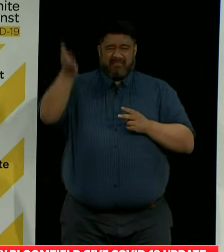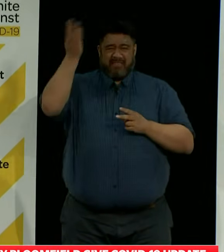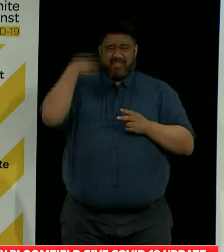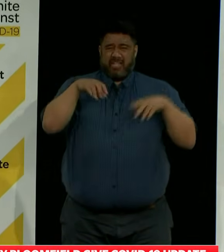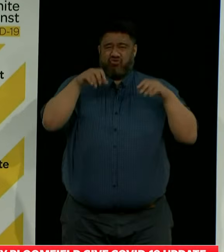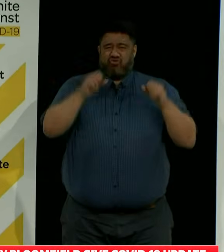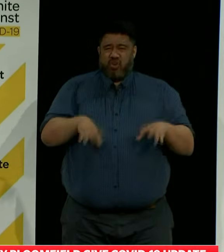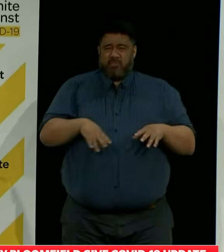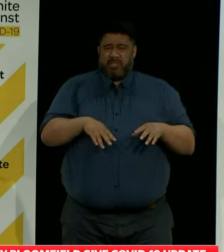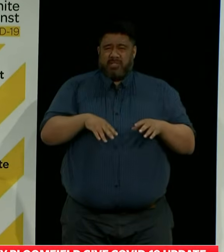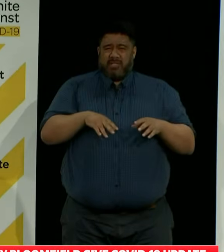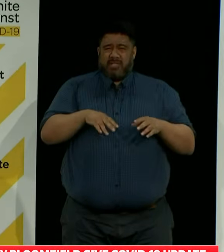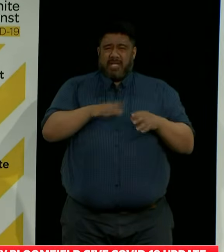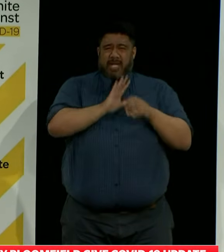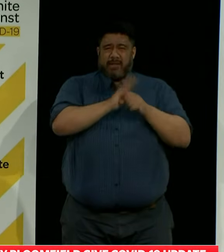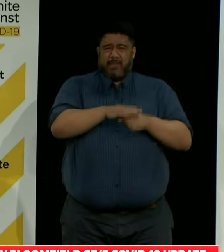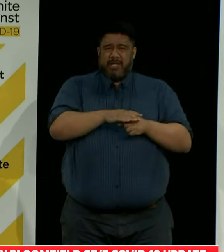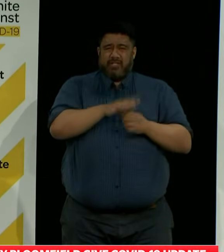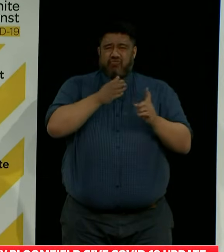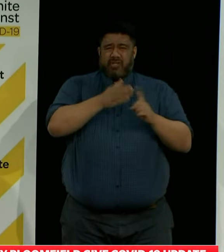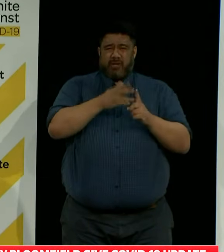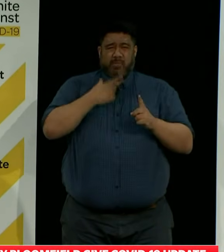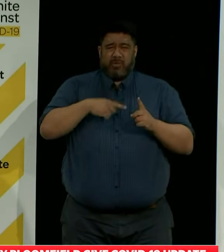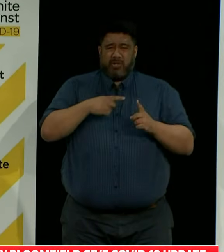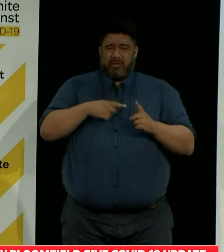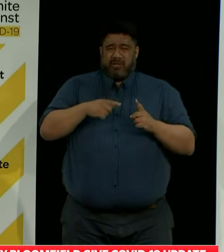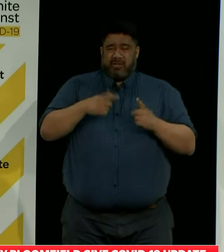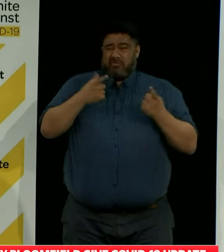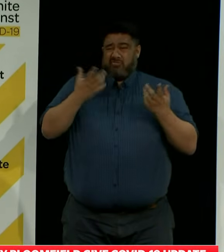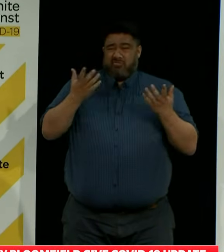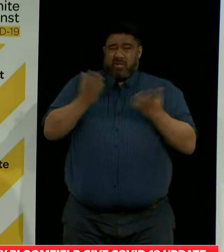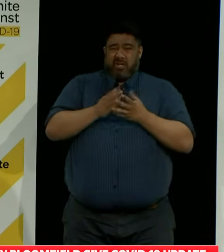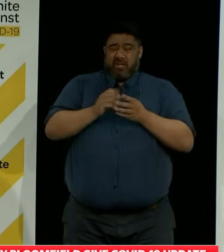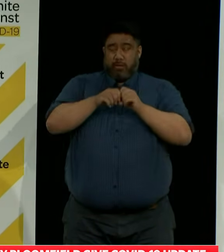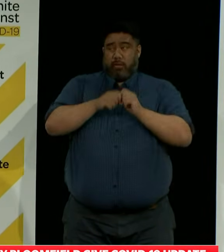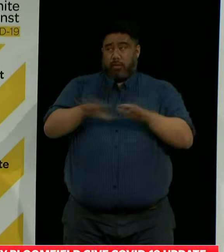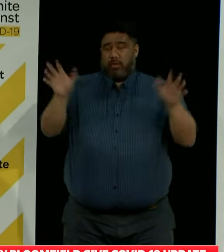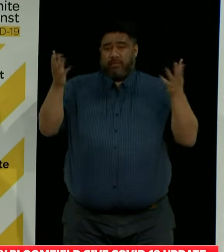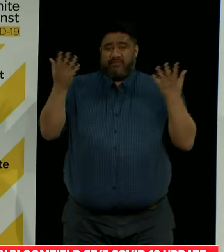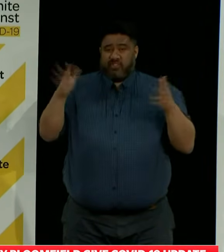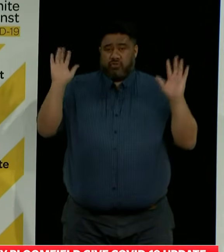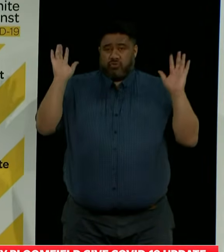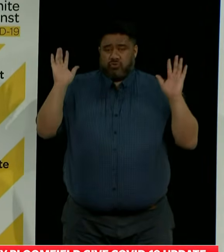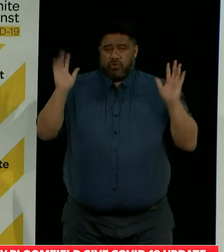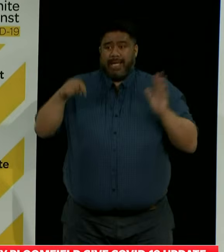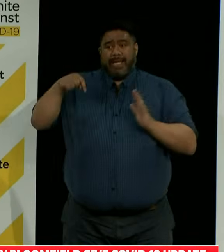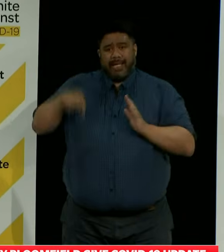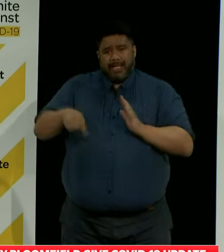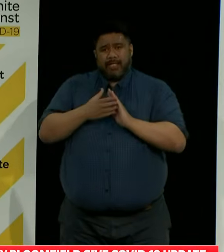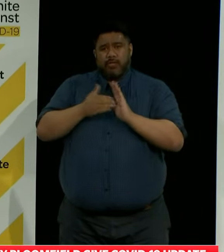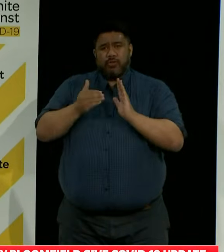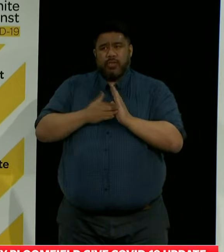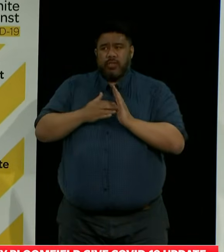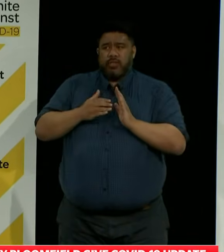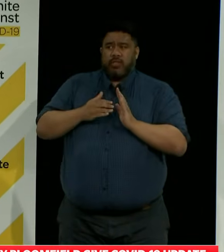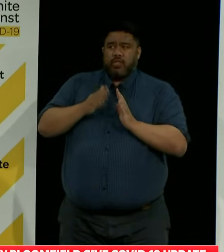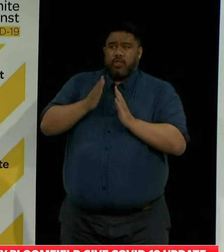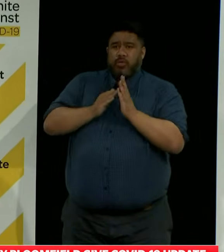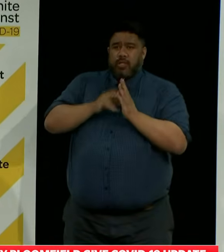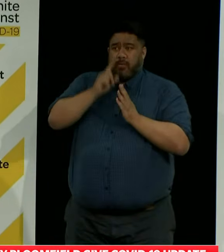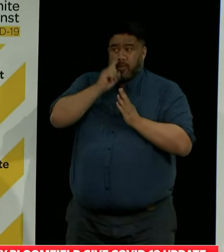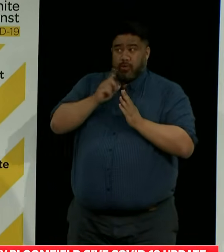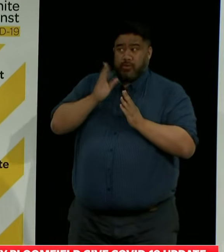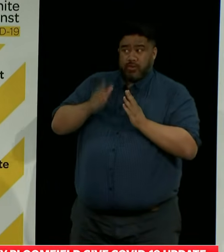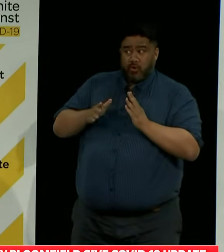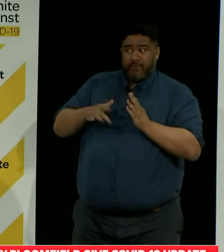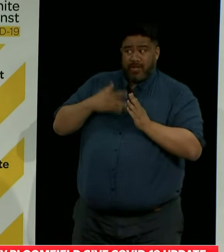suppression because they virtually had no choice because cases had gone so large and it couldn't be controlled anymore. Here the public health experts think that elimination